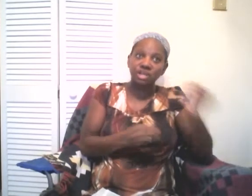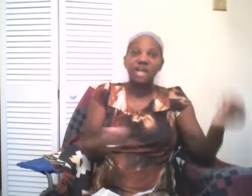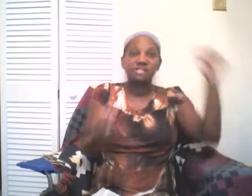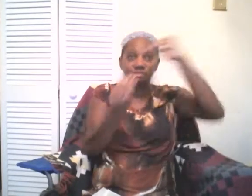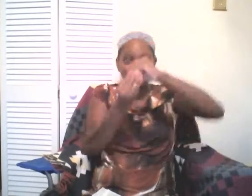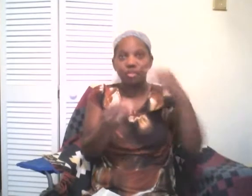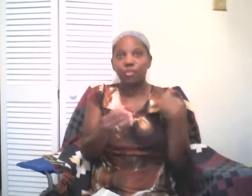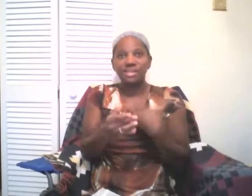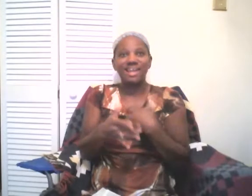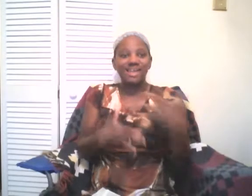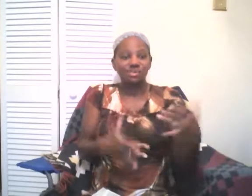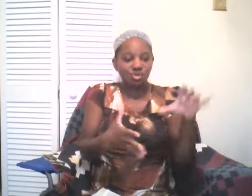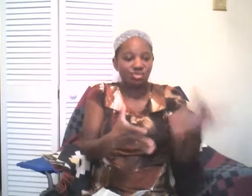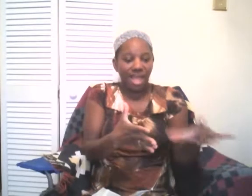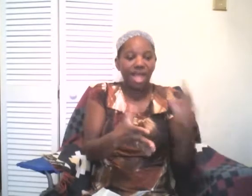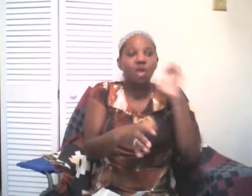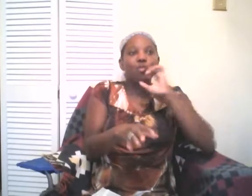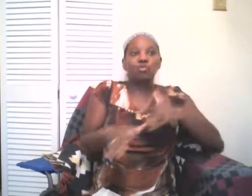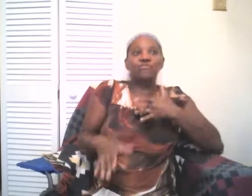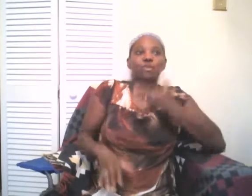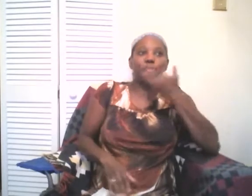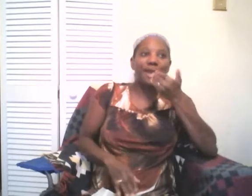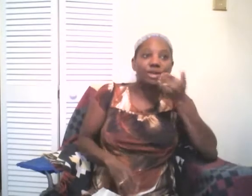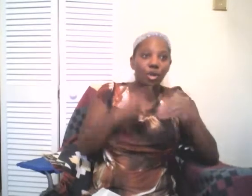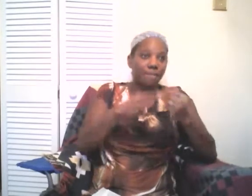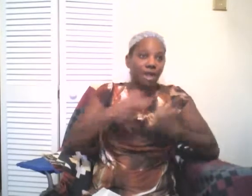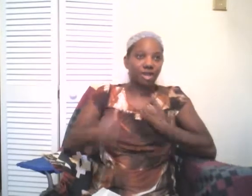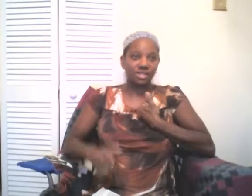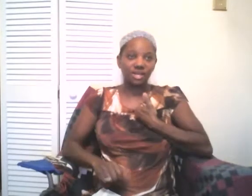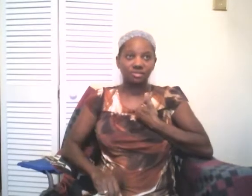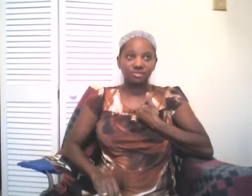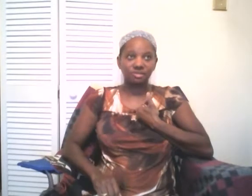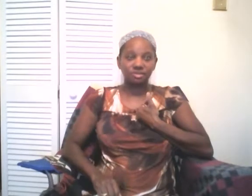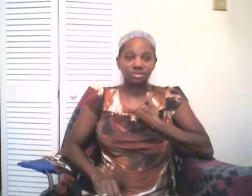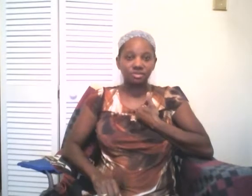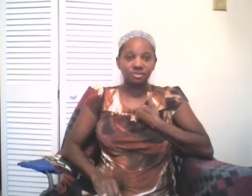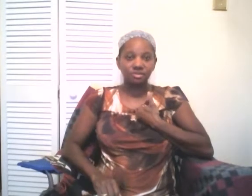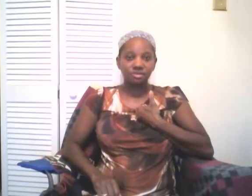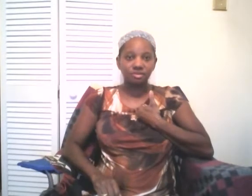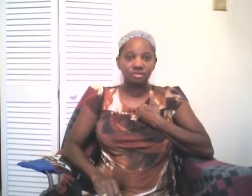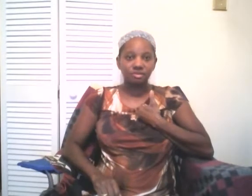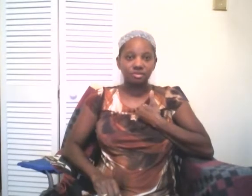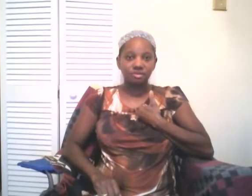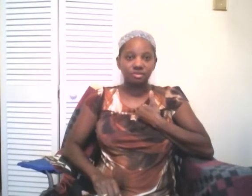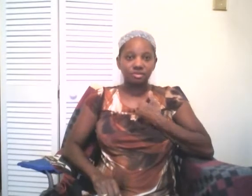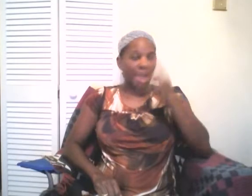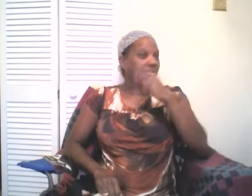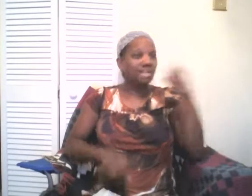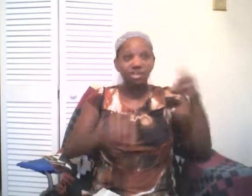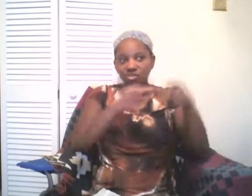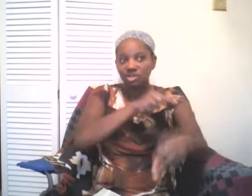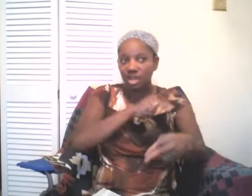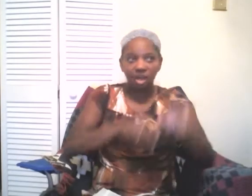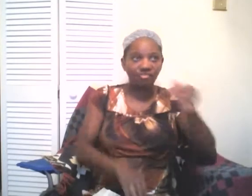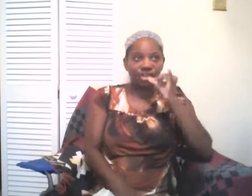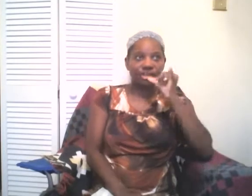As the more that we tend to do that, we will feel better about ourselves. I'm not telling you to cut off drinking,